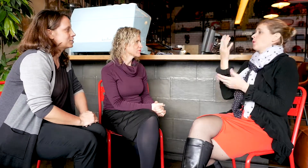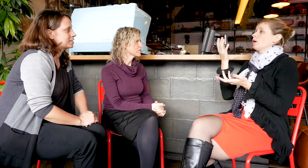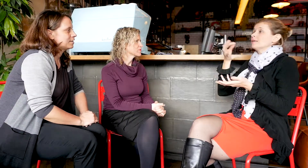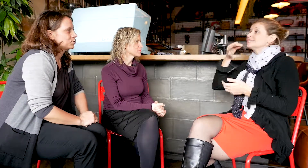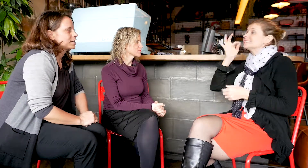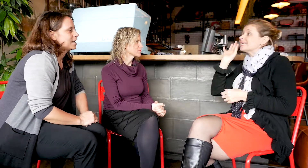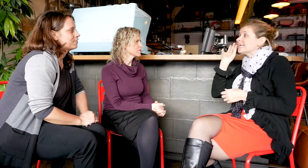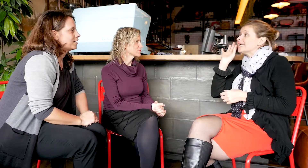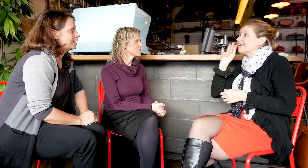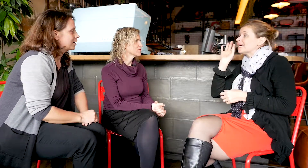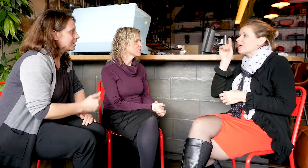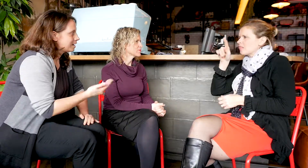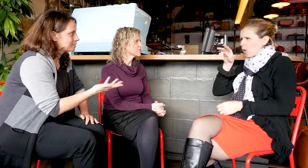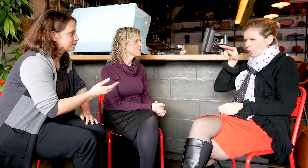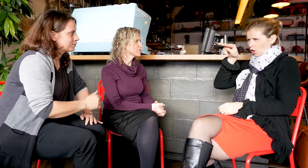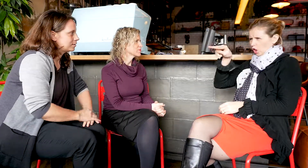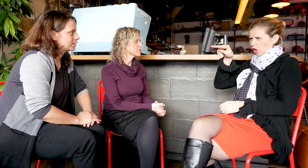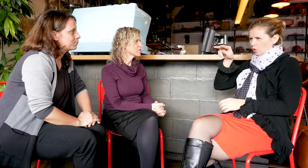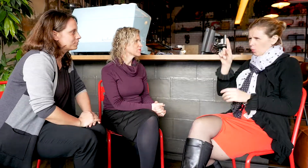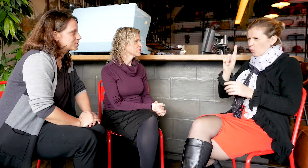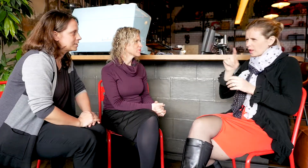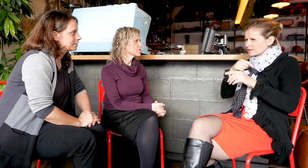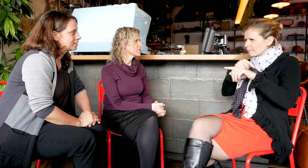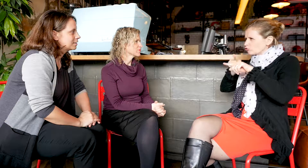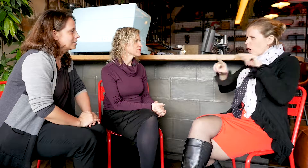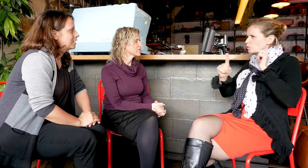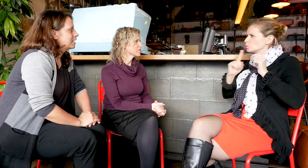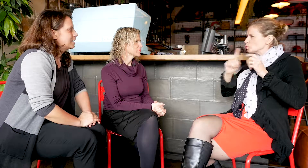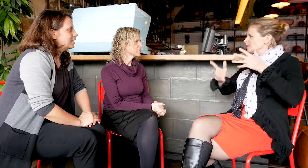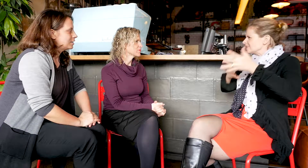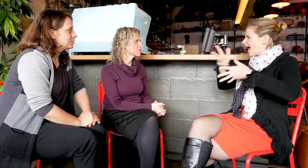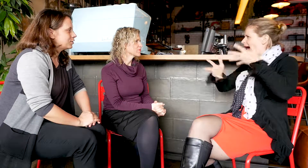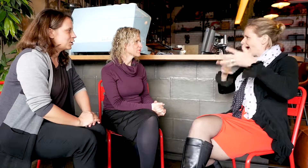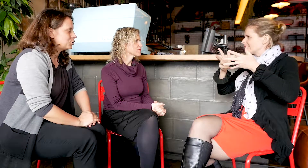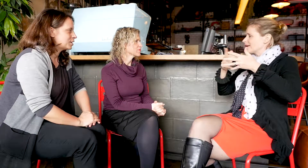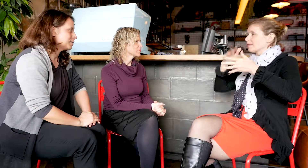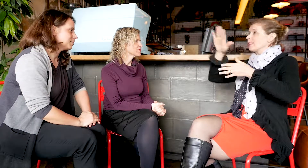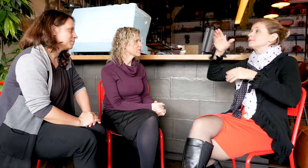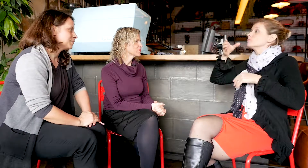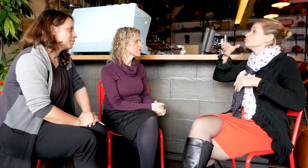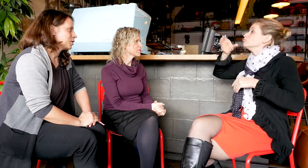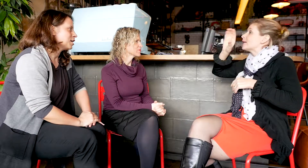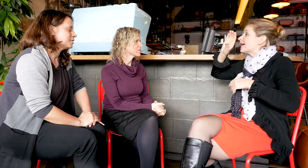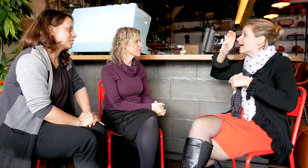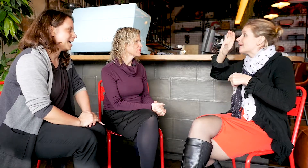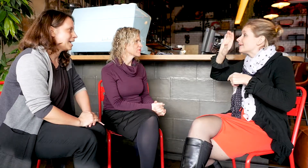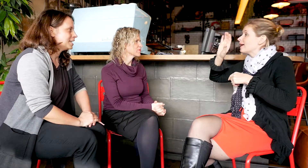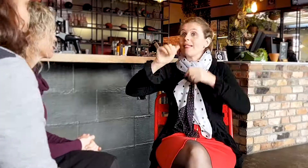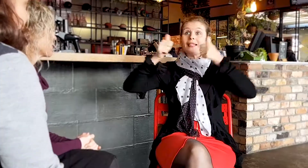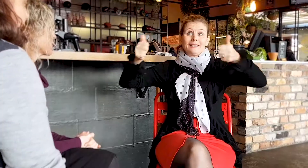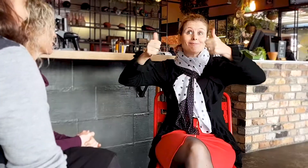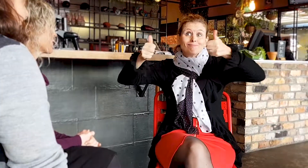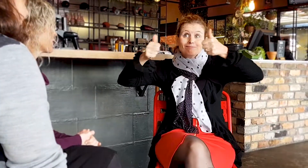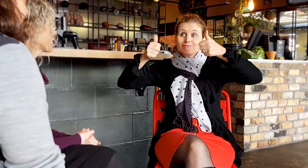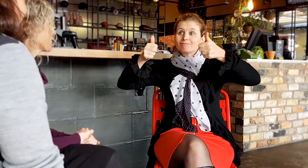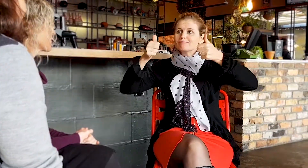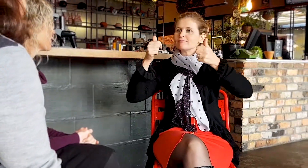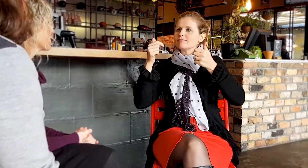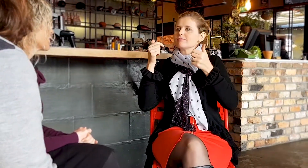say if you're in a cafe and I ask for a cup of tea, you can kind of gauge what I'm trying to say. So